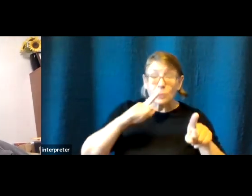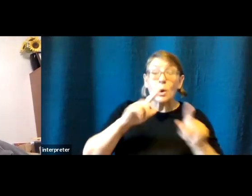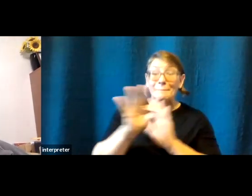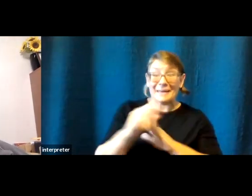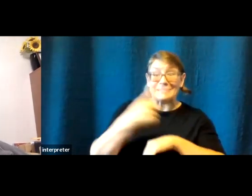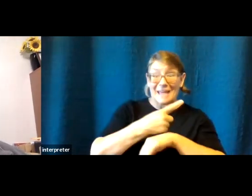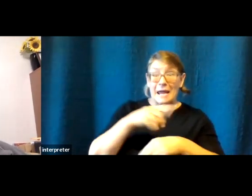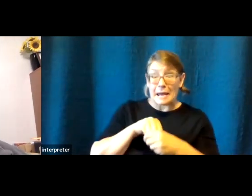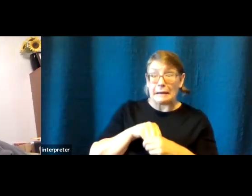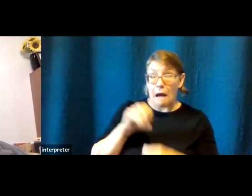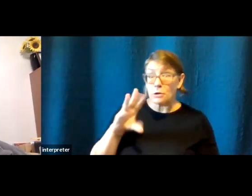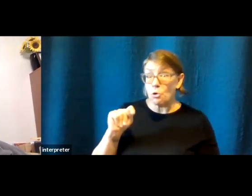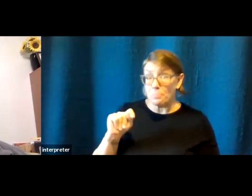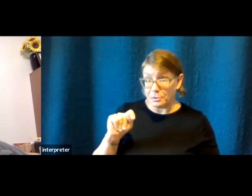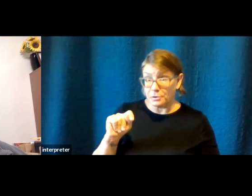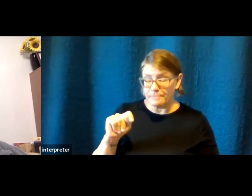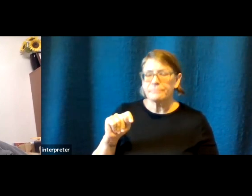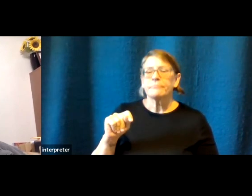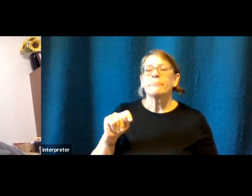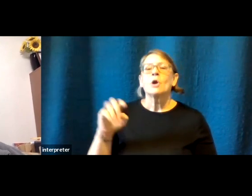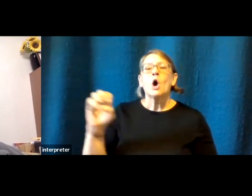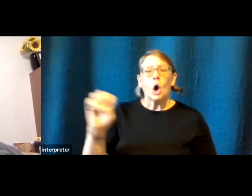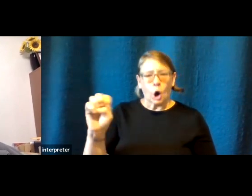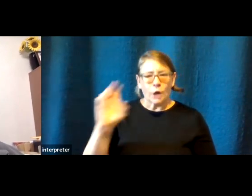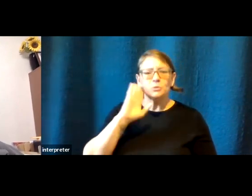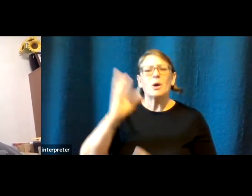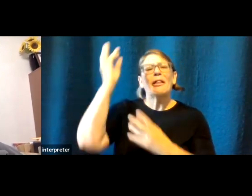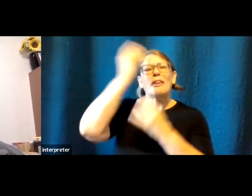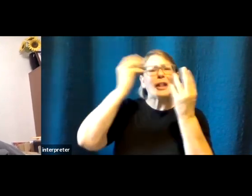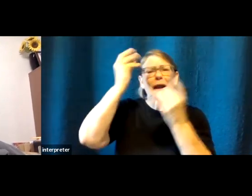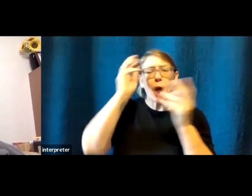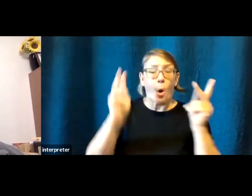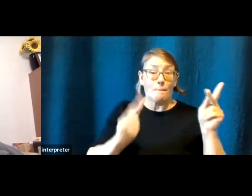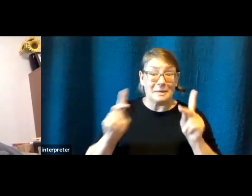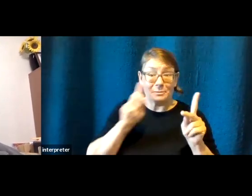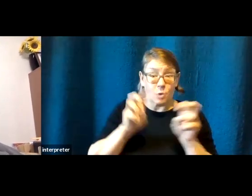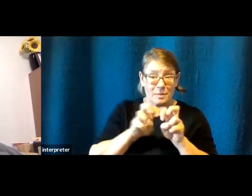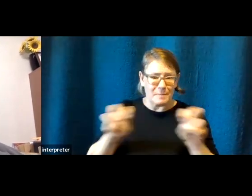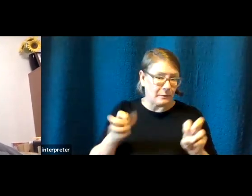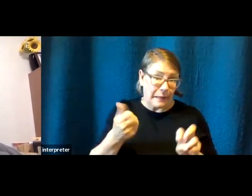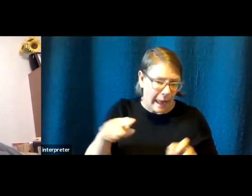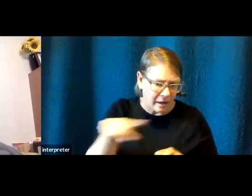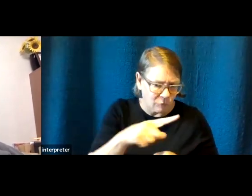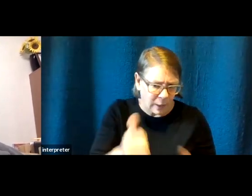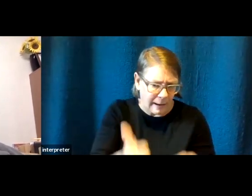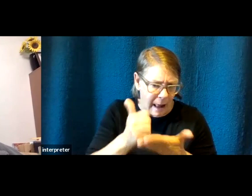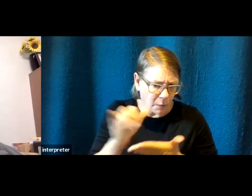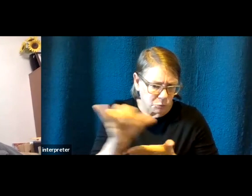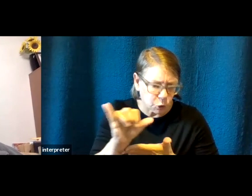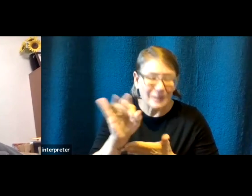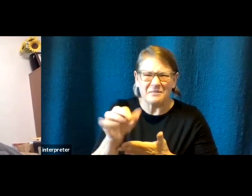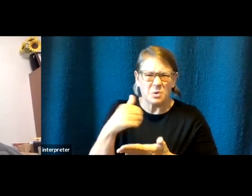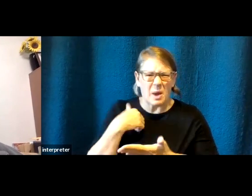in October. Ernest is going to think about some folks for the panel, and any of you as well. If you